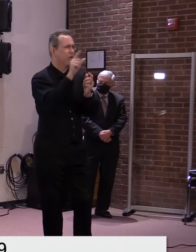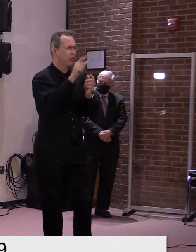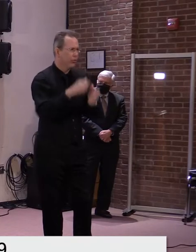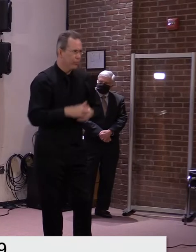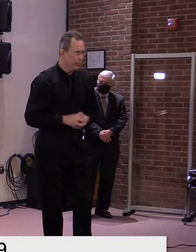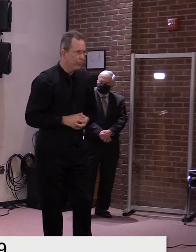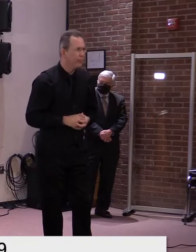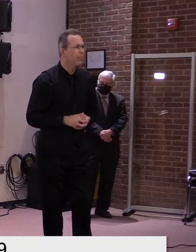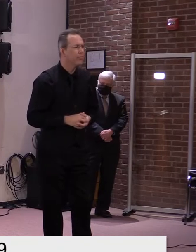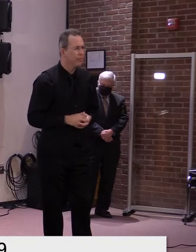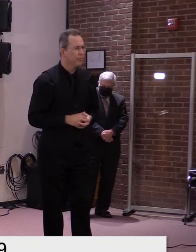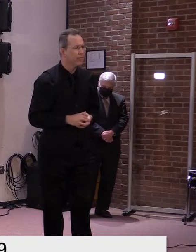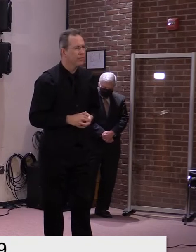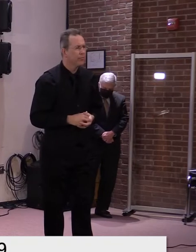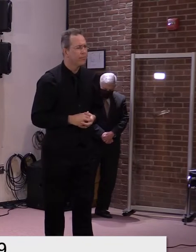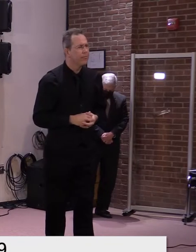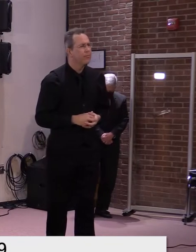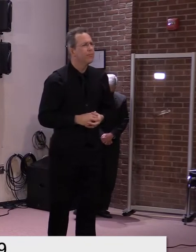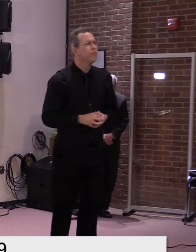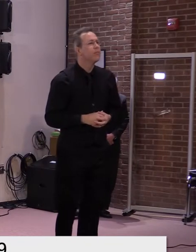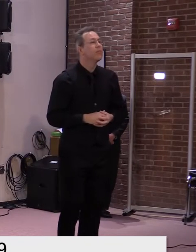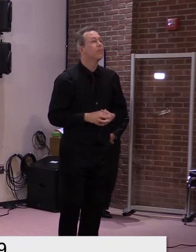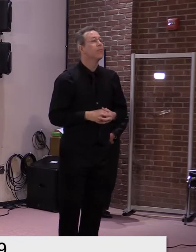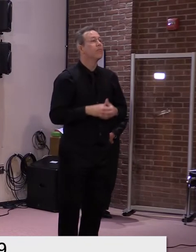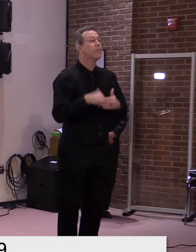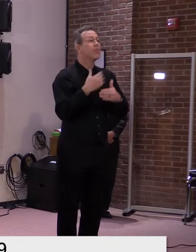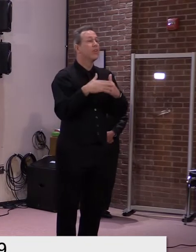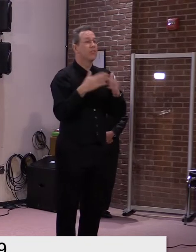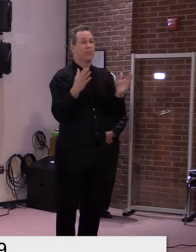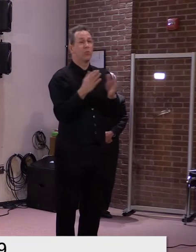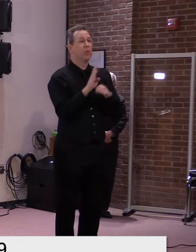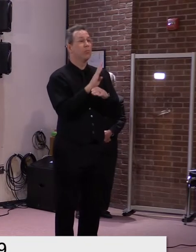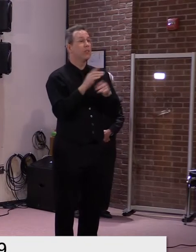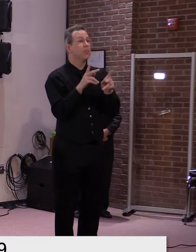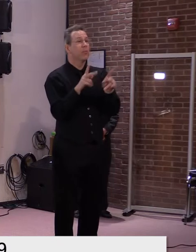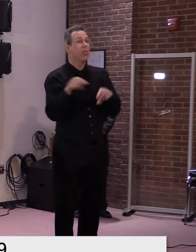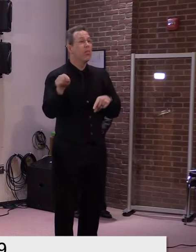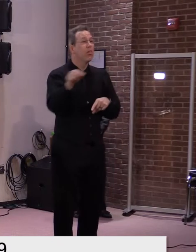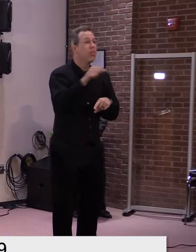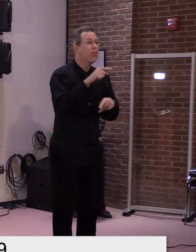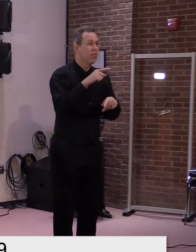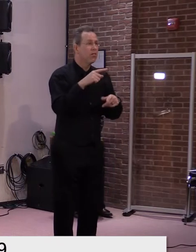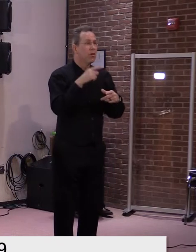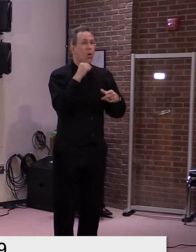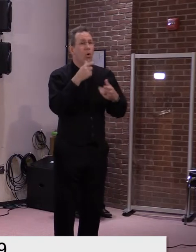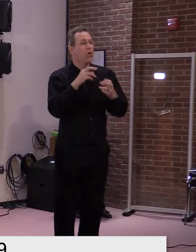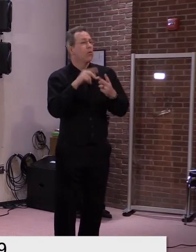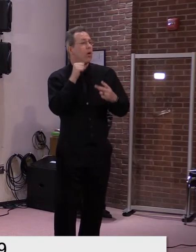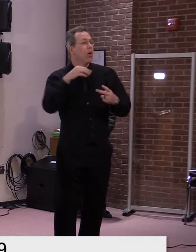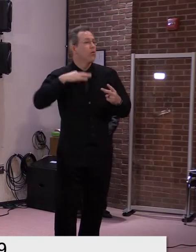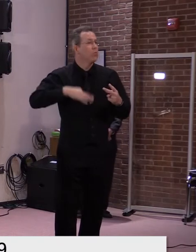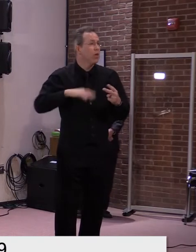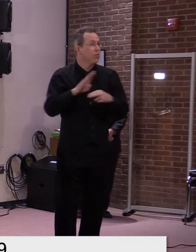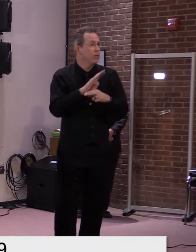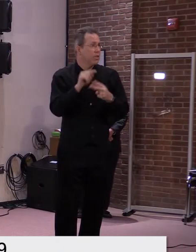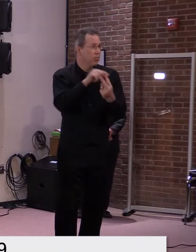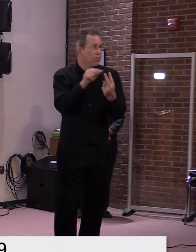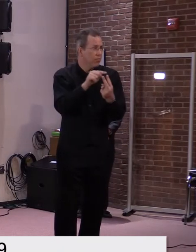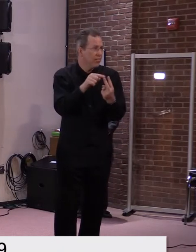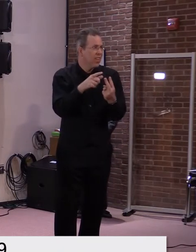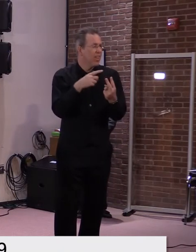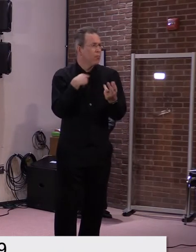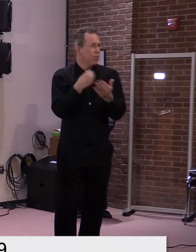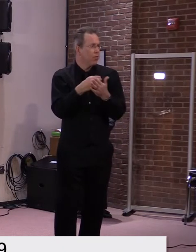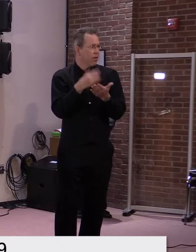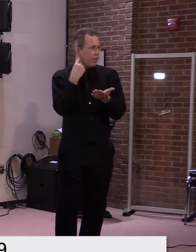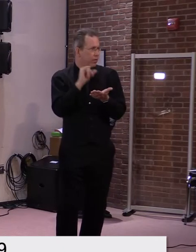small businesses and nonprofits, there are several opportunities for assistance in the American Rescue Plan. Many of these